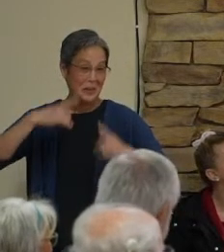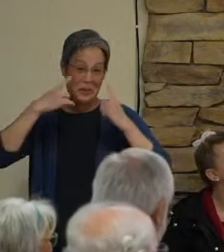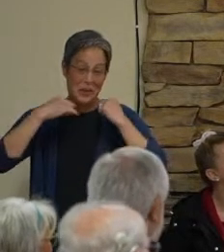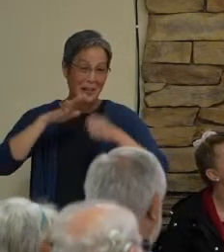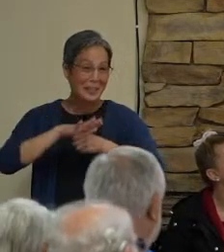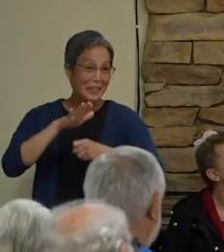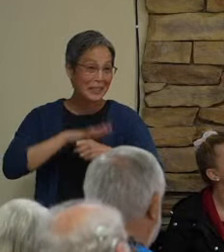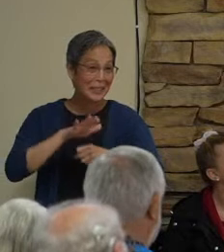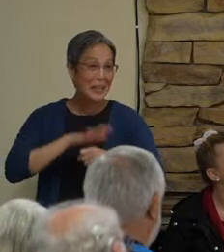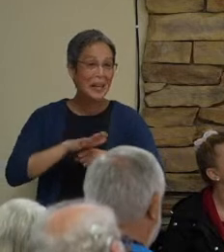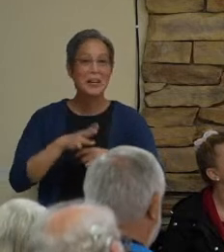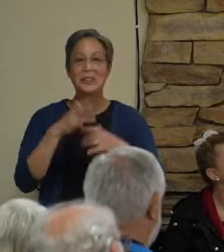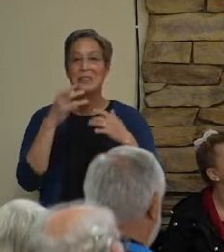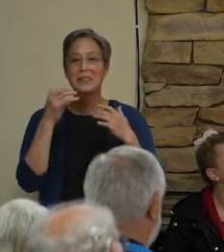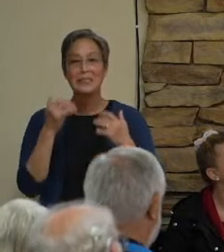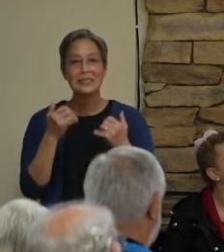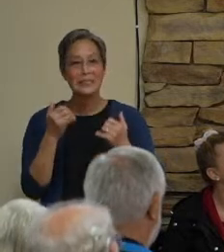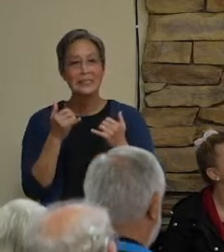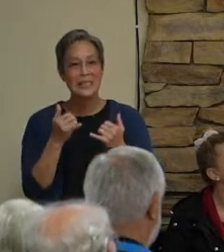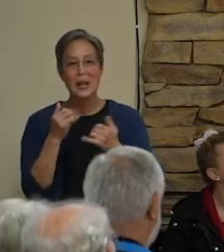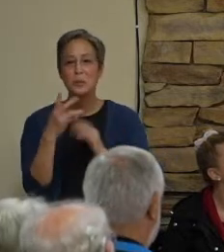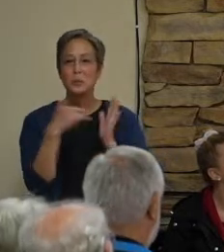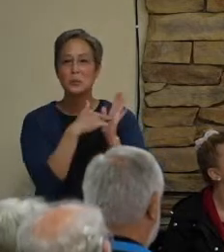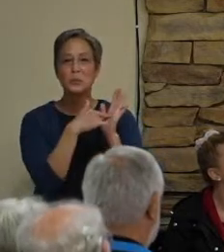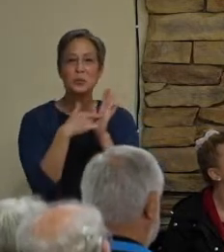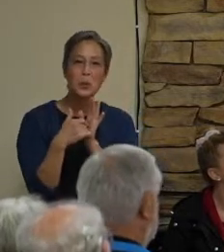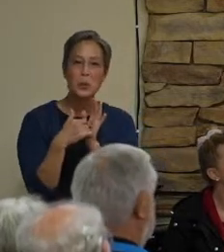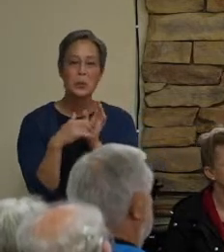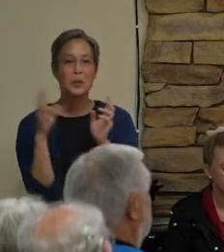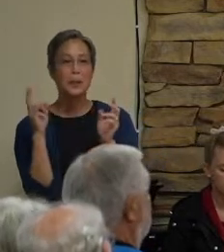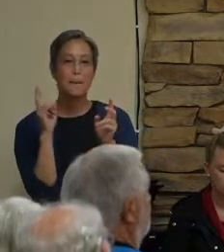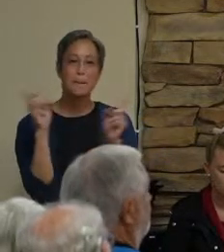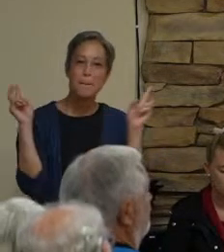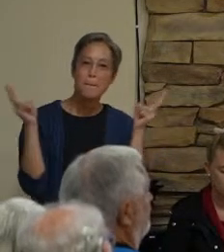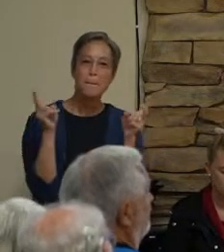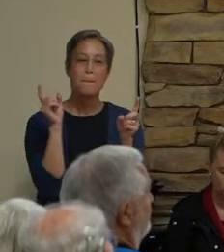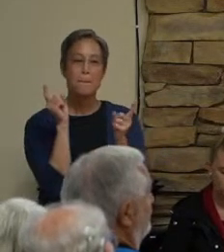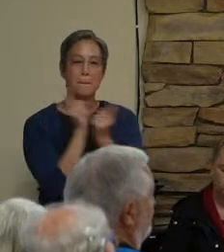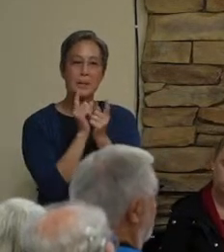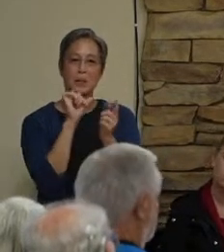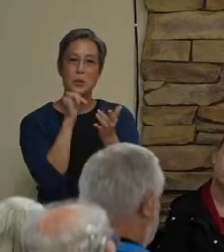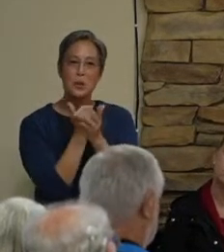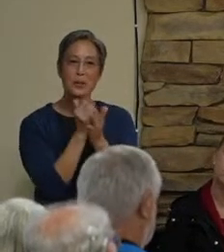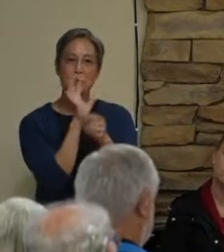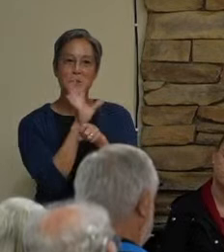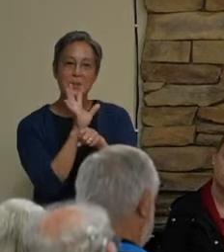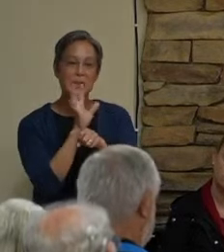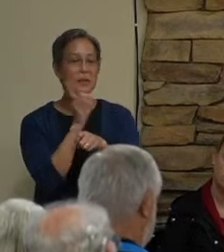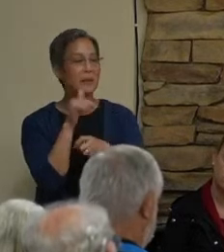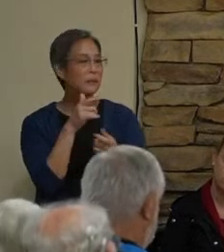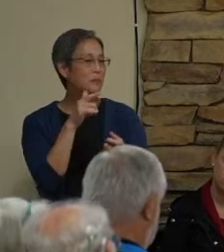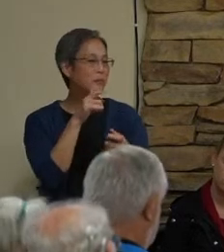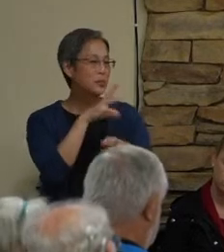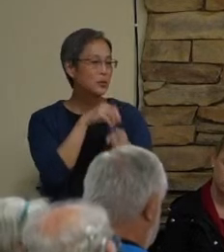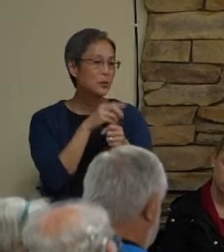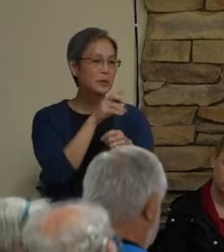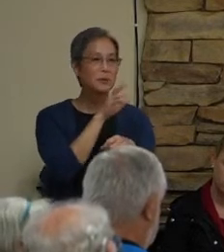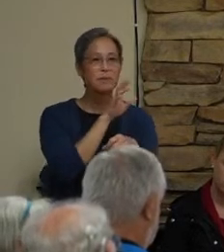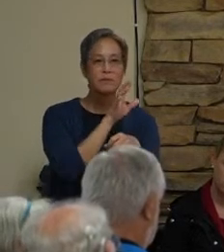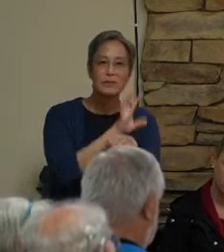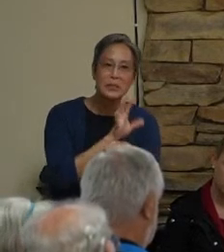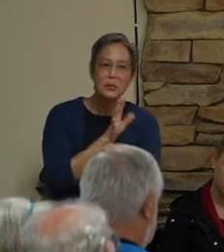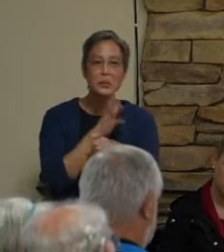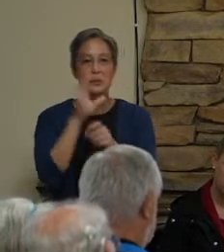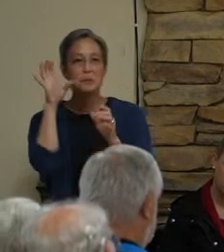to our Meet the Graduates video that is an accumulation of pictures and videos that show